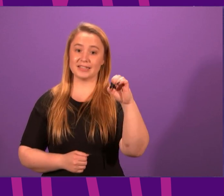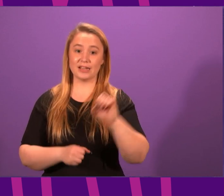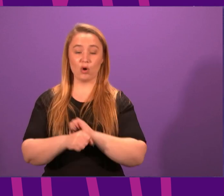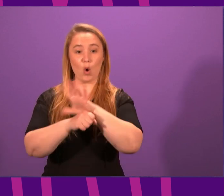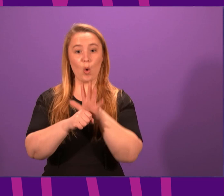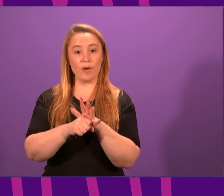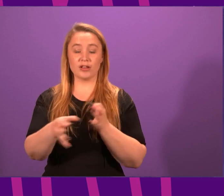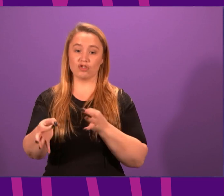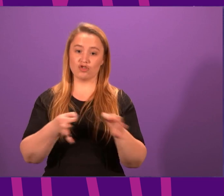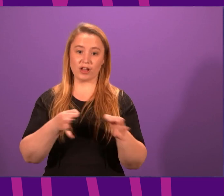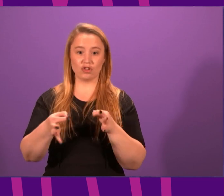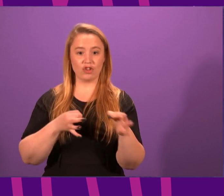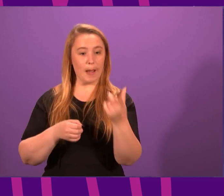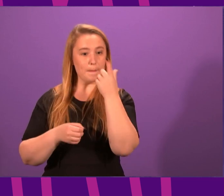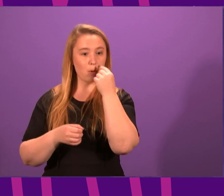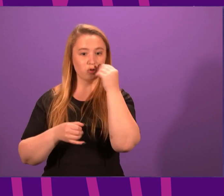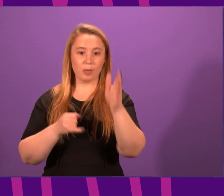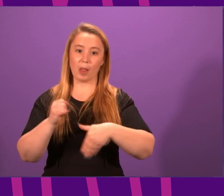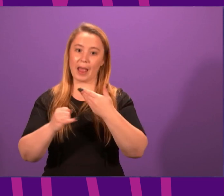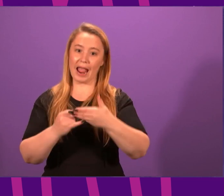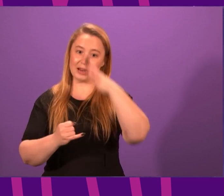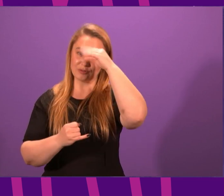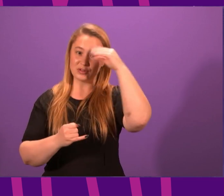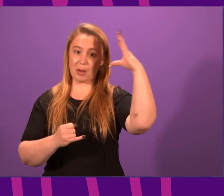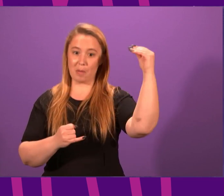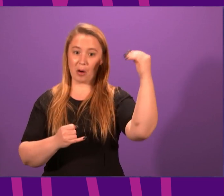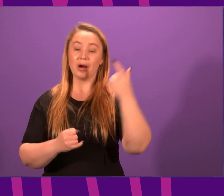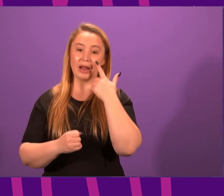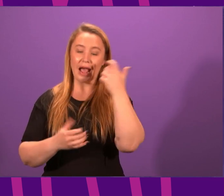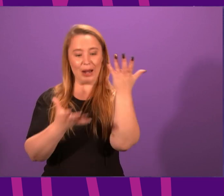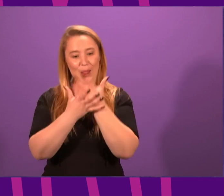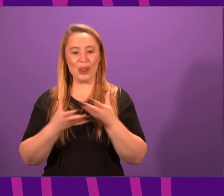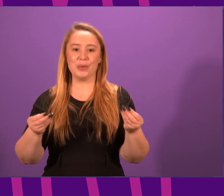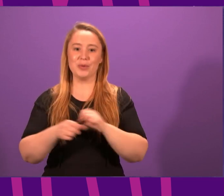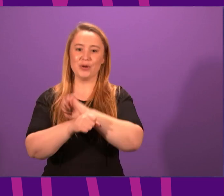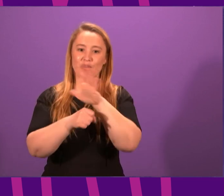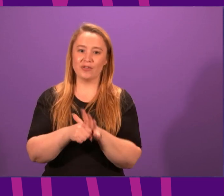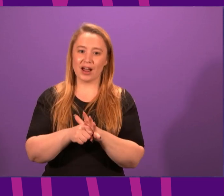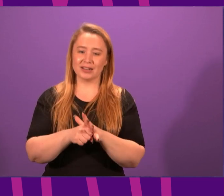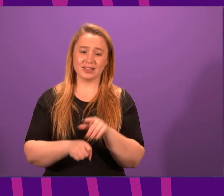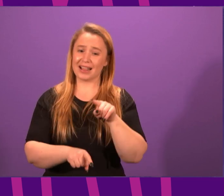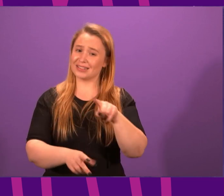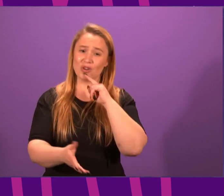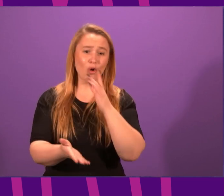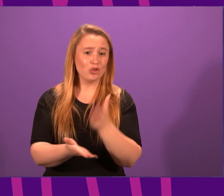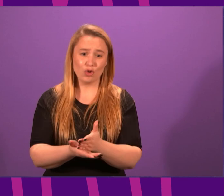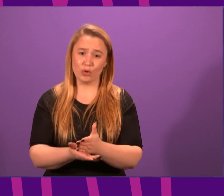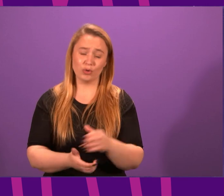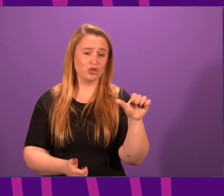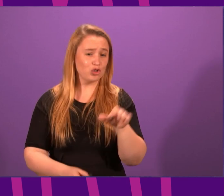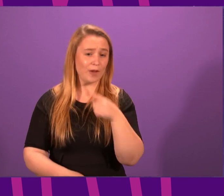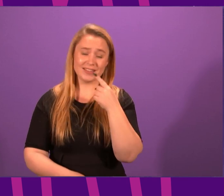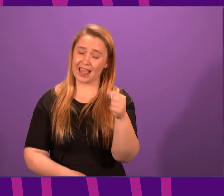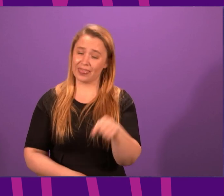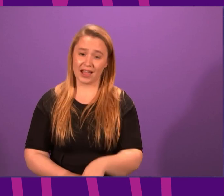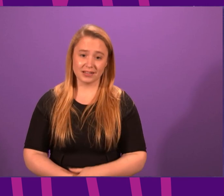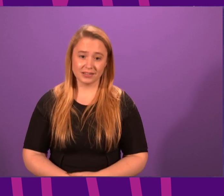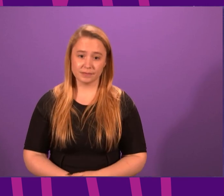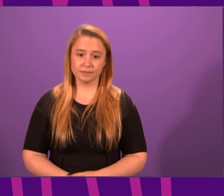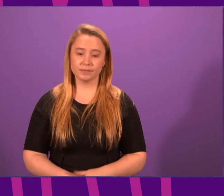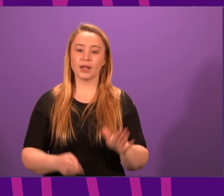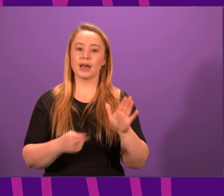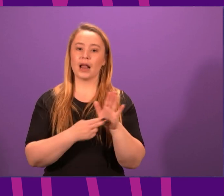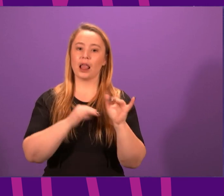eliminate the virus by the end of the summer. That was simply untrue, and we shouldn't have allowed that to happen. Of course. Nicola